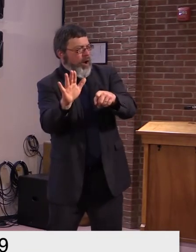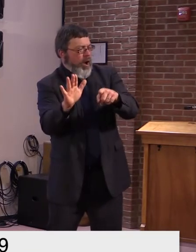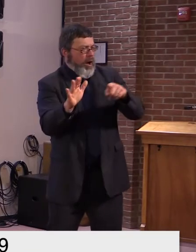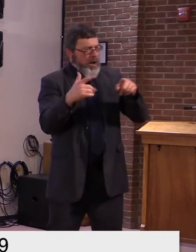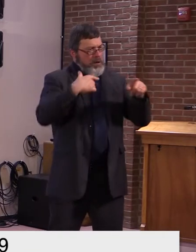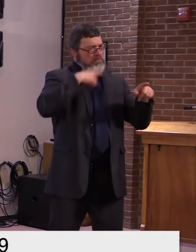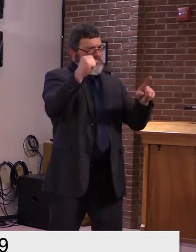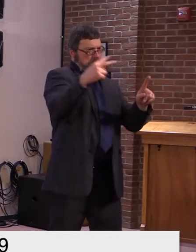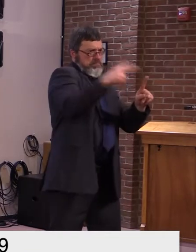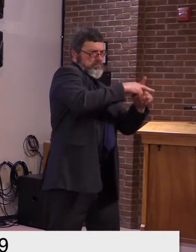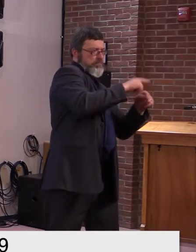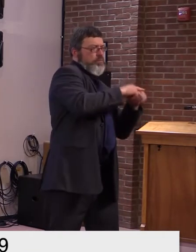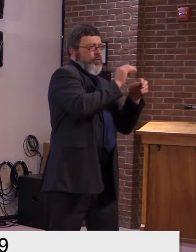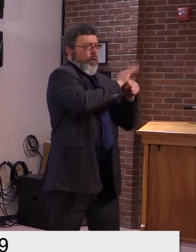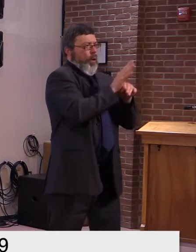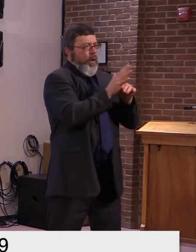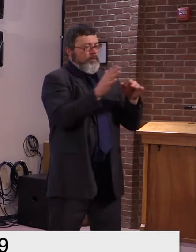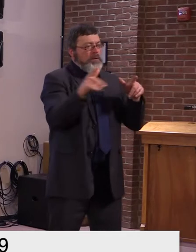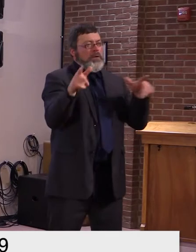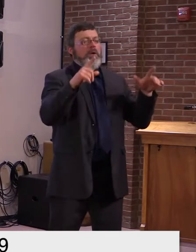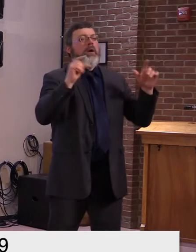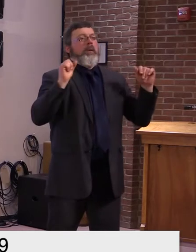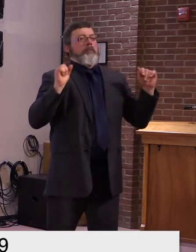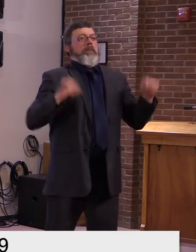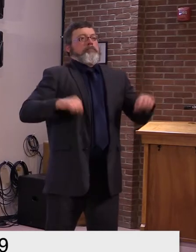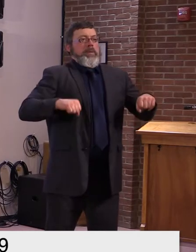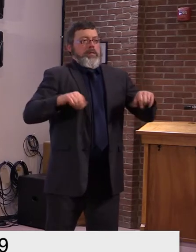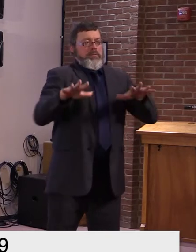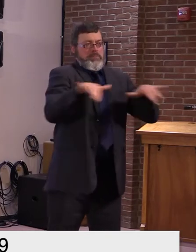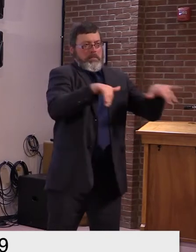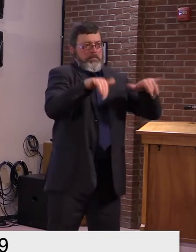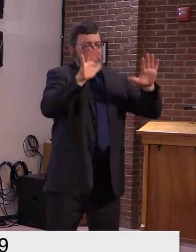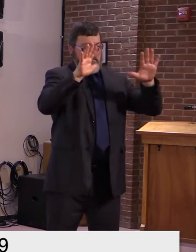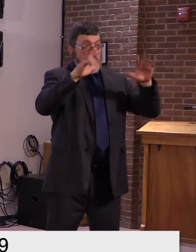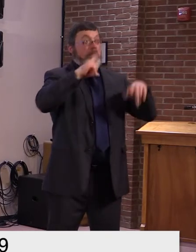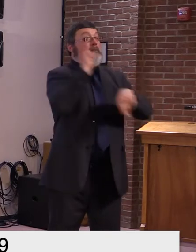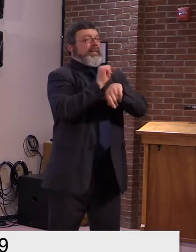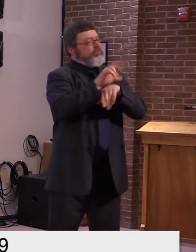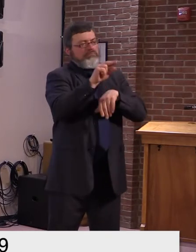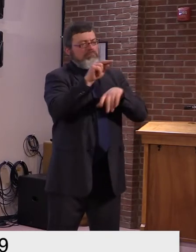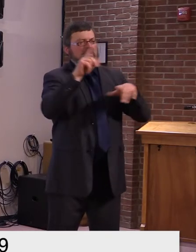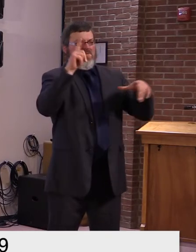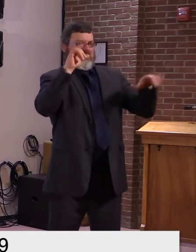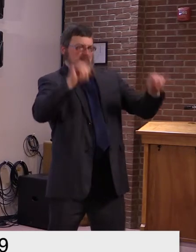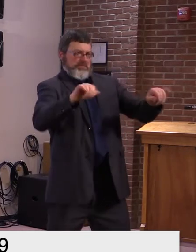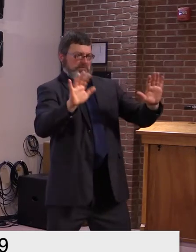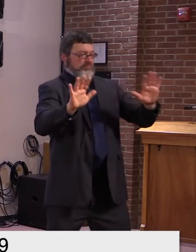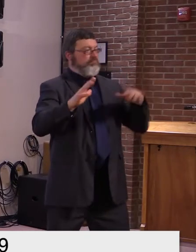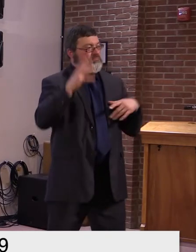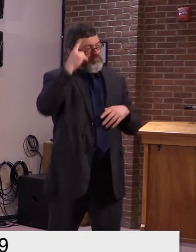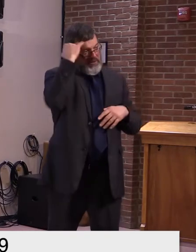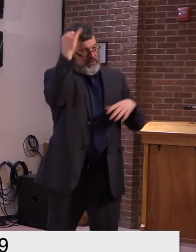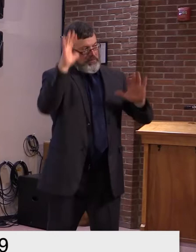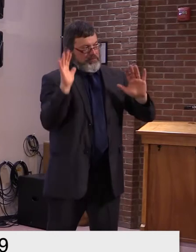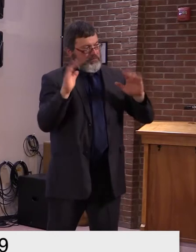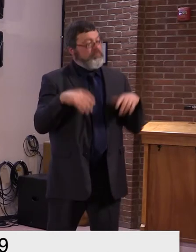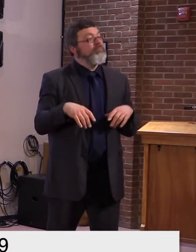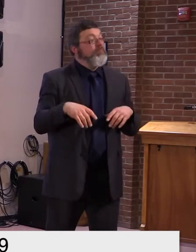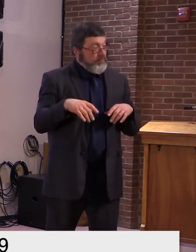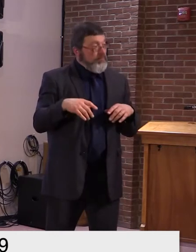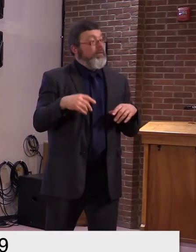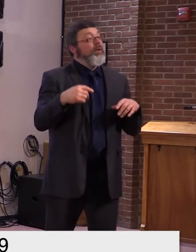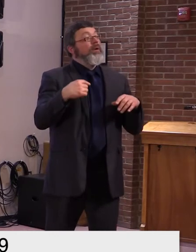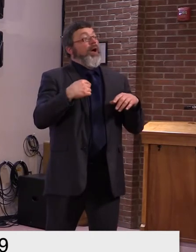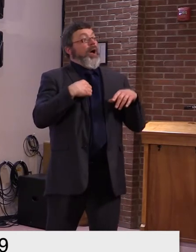optimistic. We took a close look at the countries in the Southern Hemisphere as well that just closed out their flu season to